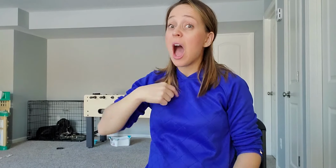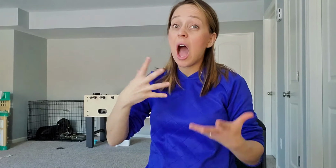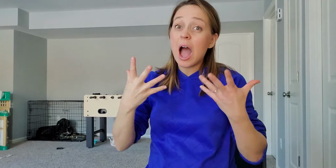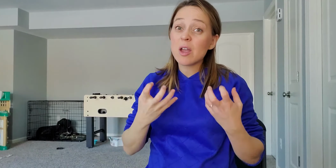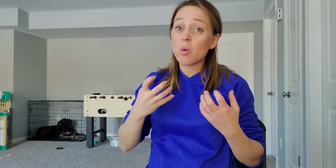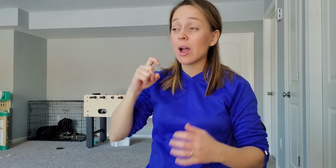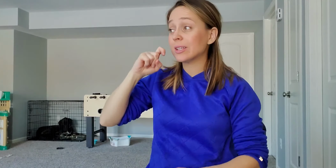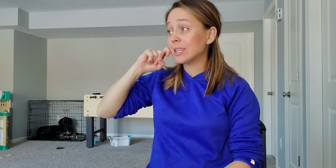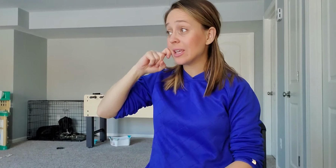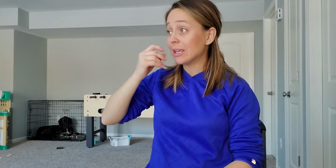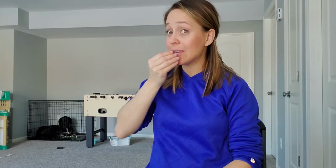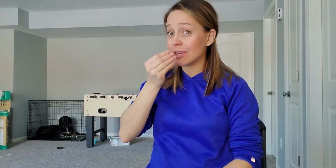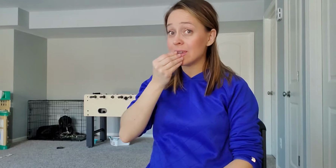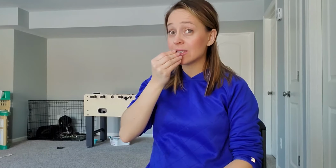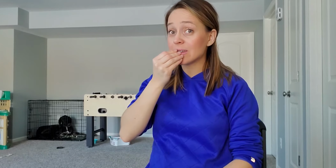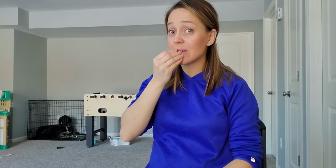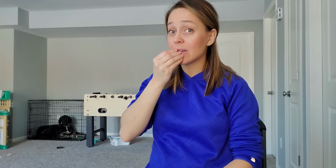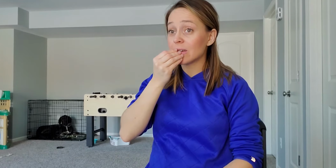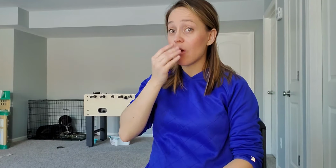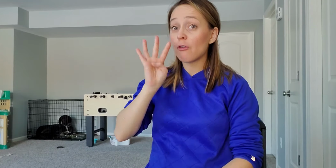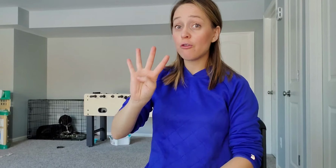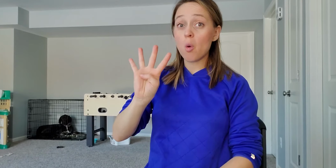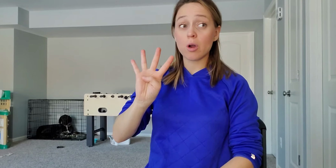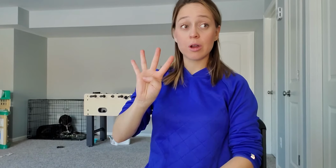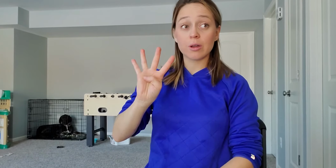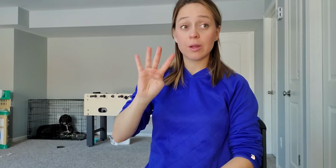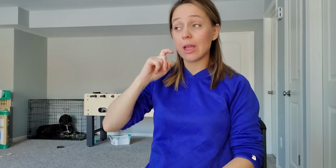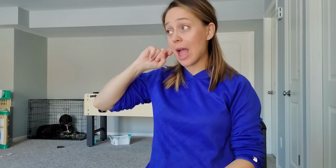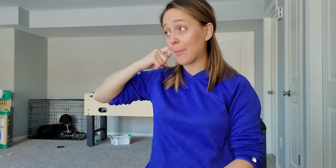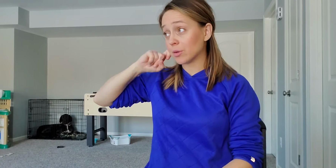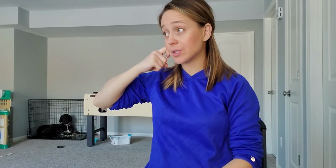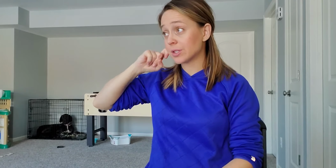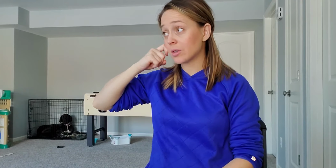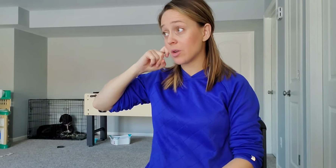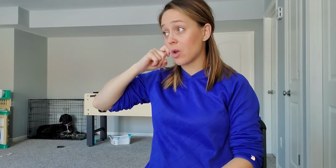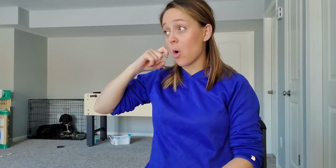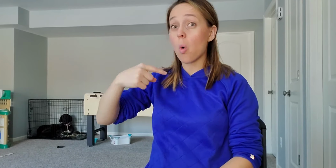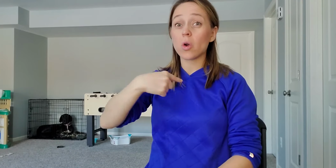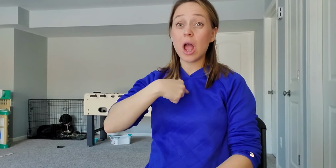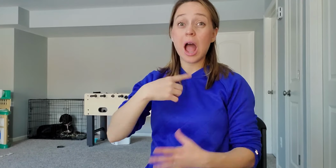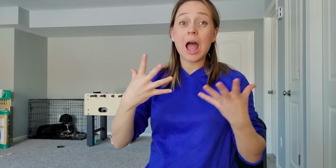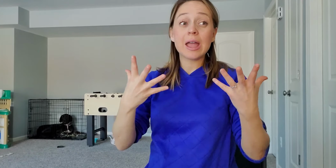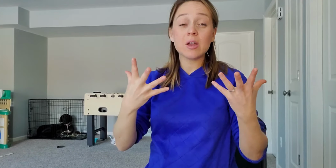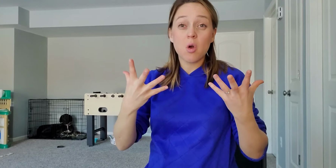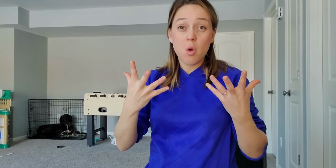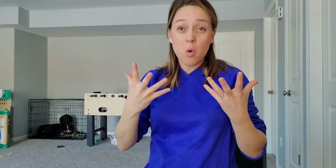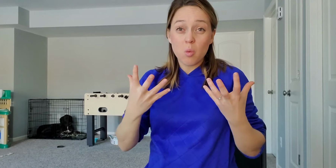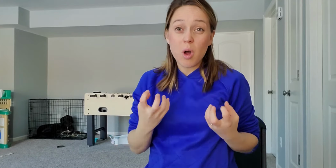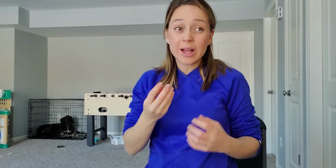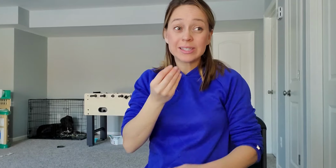I want to eat 4 apples. Or I want to